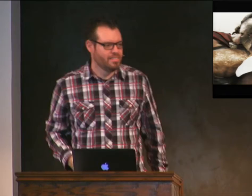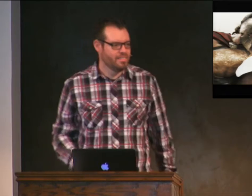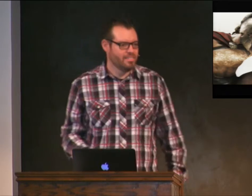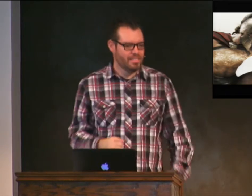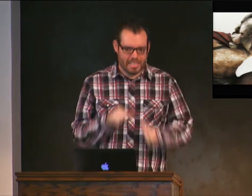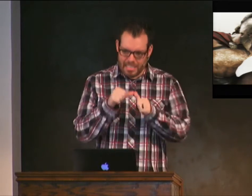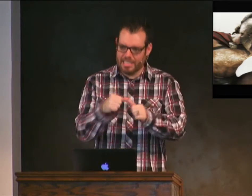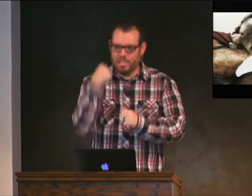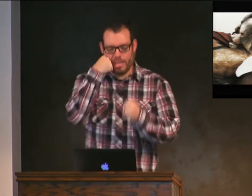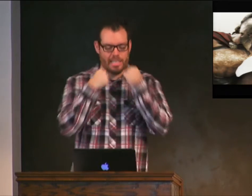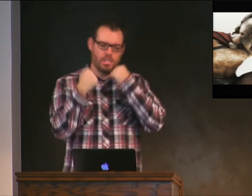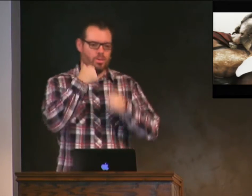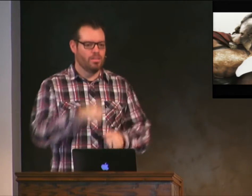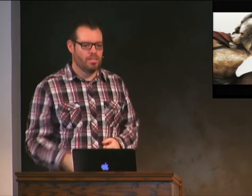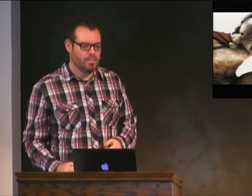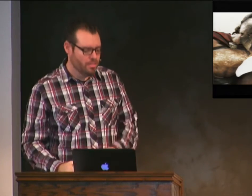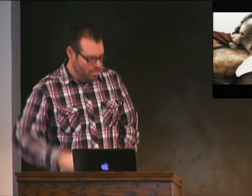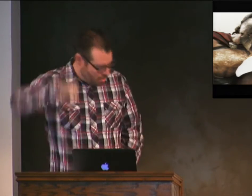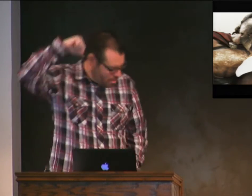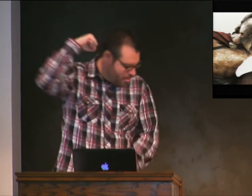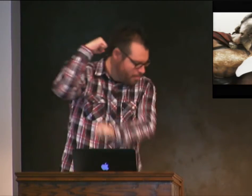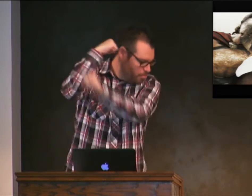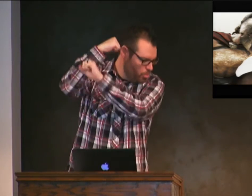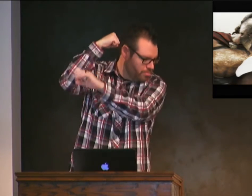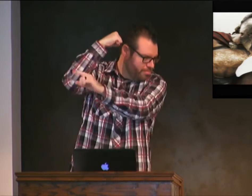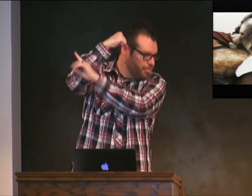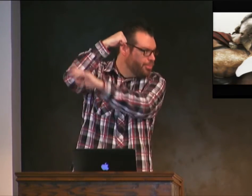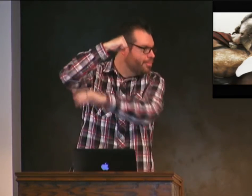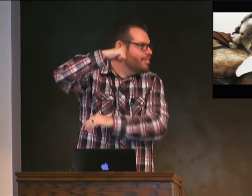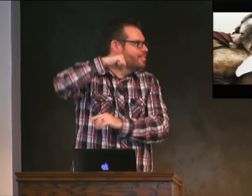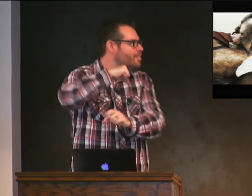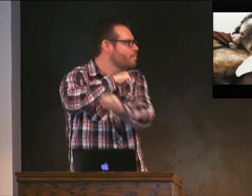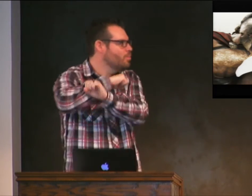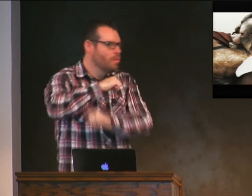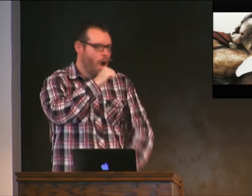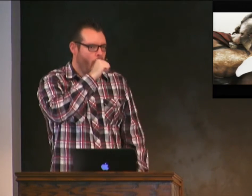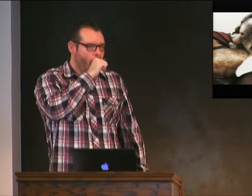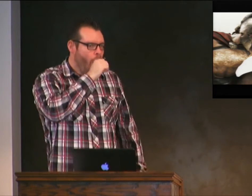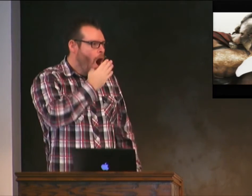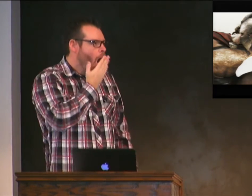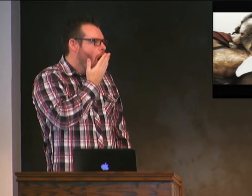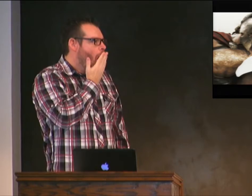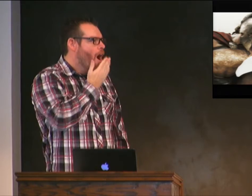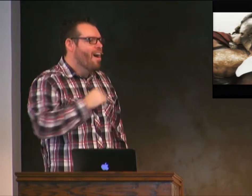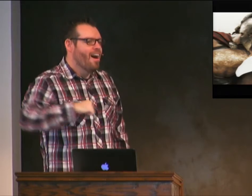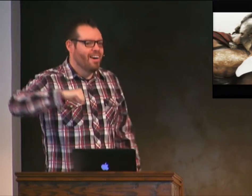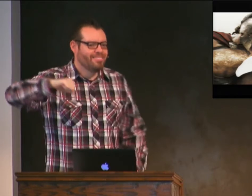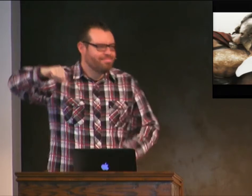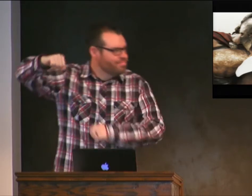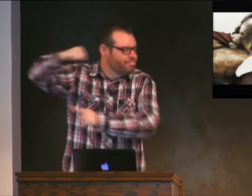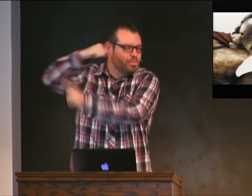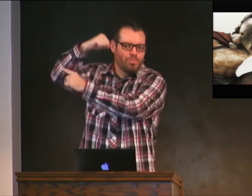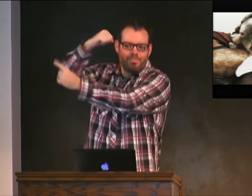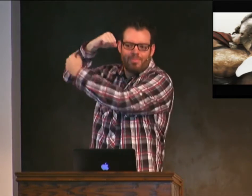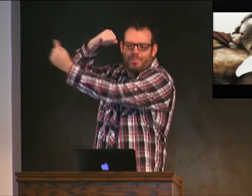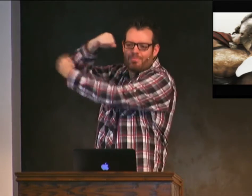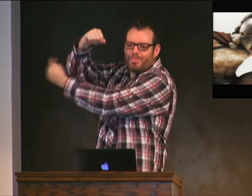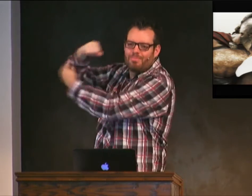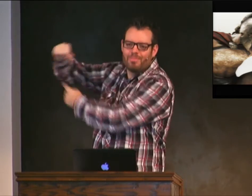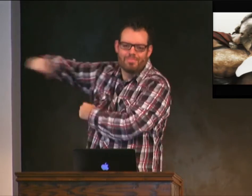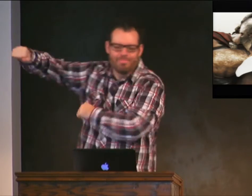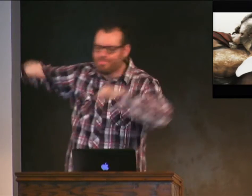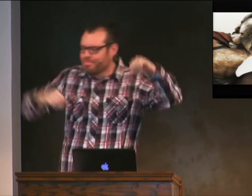boom, it's going to continue hitting you. Boom, boom, boom. Ah, boom,